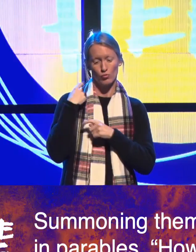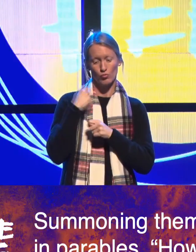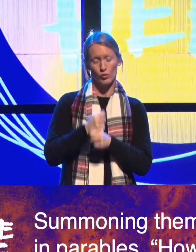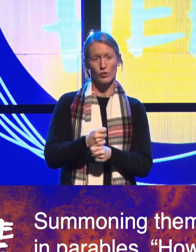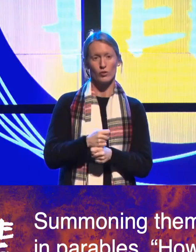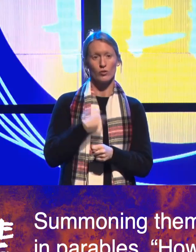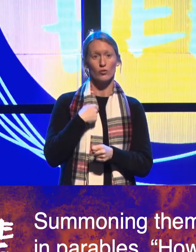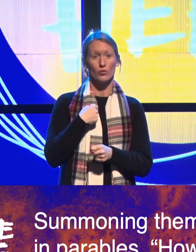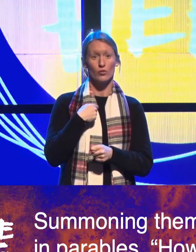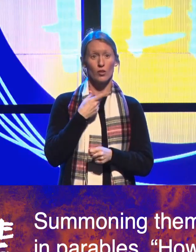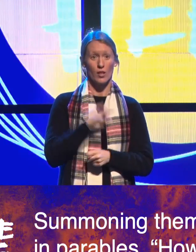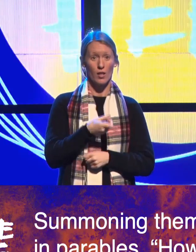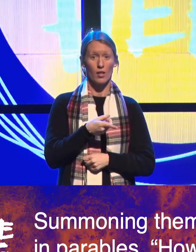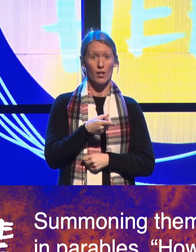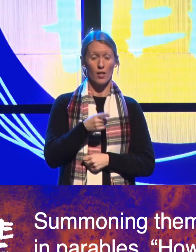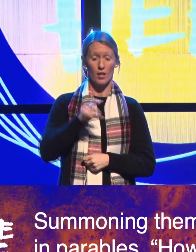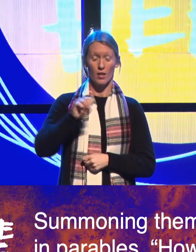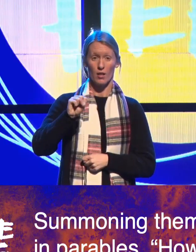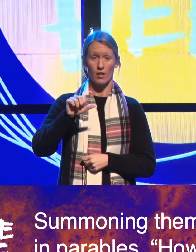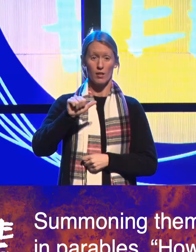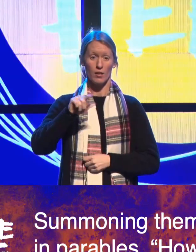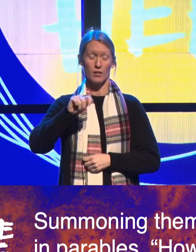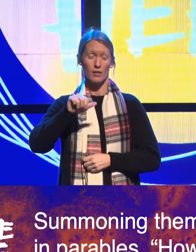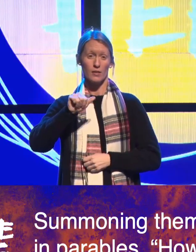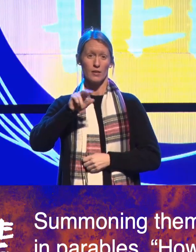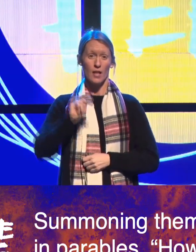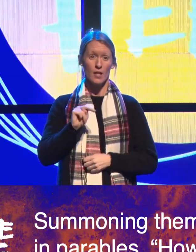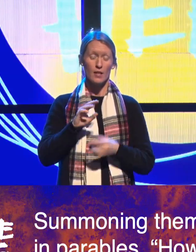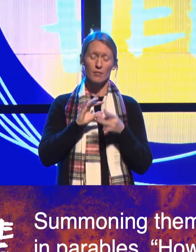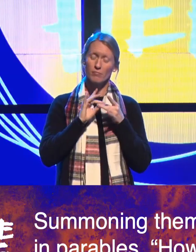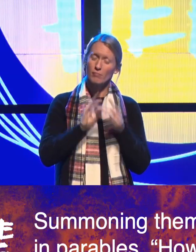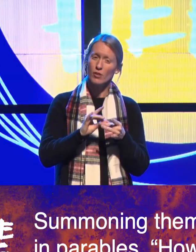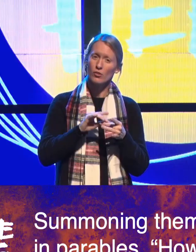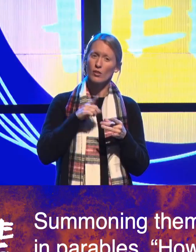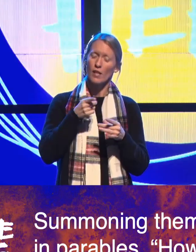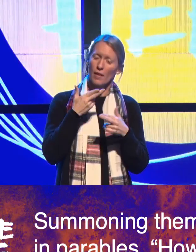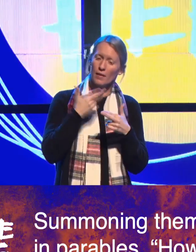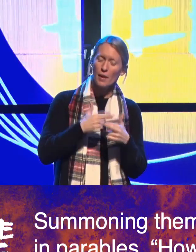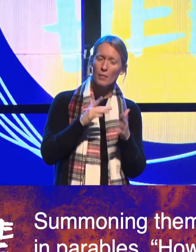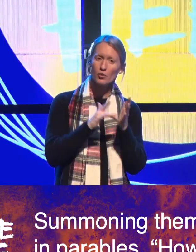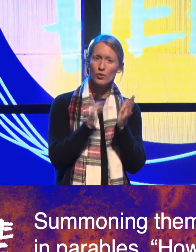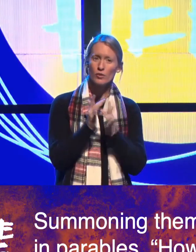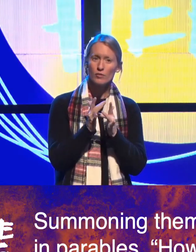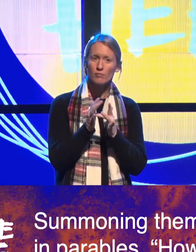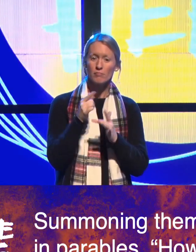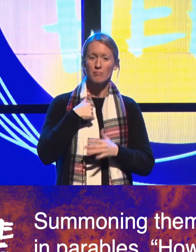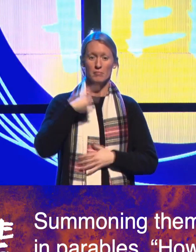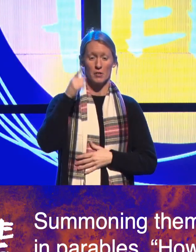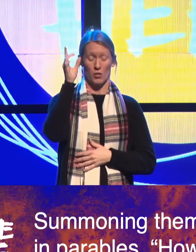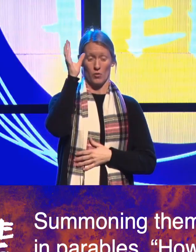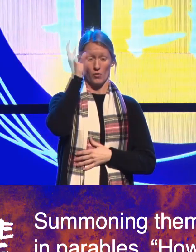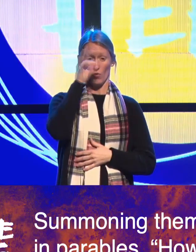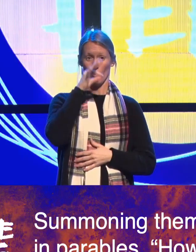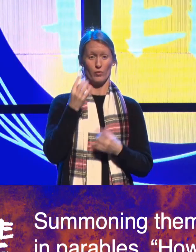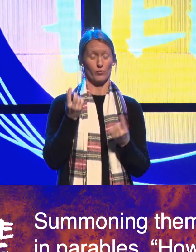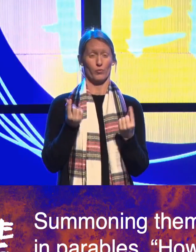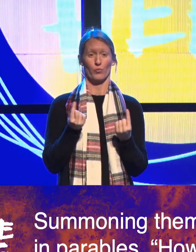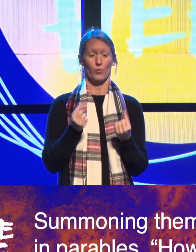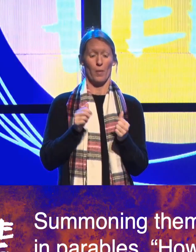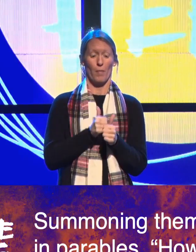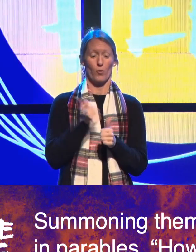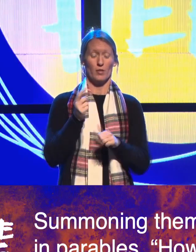bound Satan with words. We were like, we bind you in the name of Jesus. I have no idea what that did. Most of the